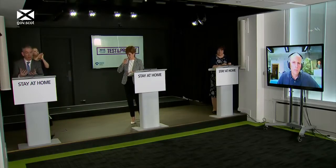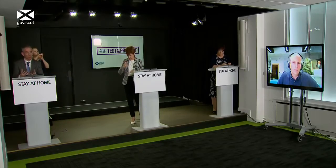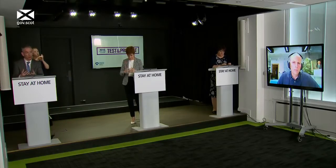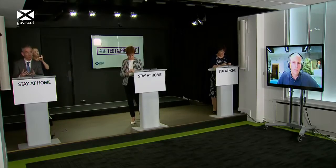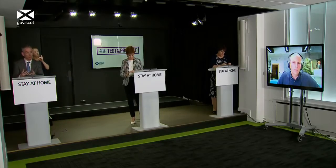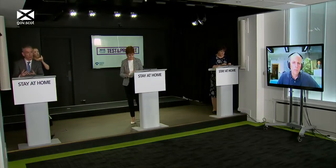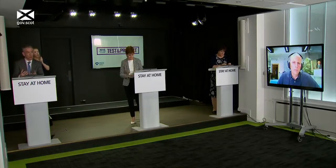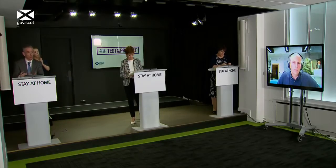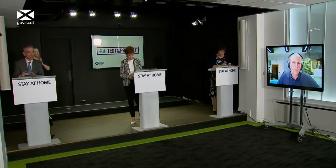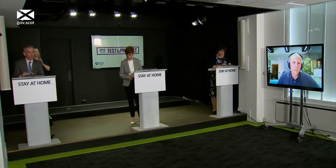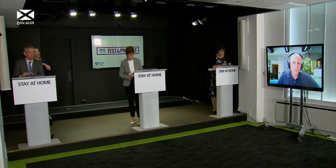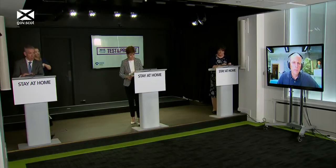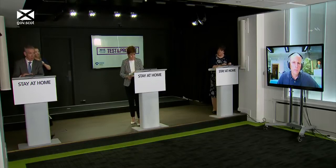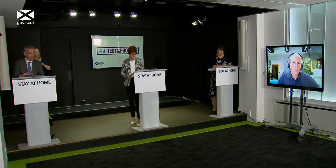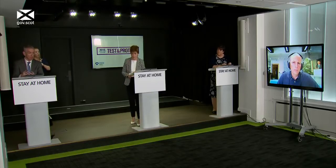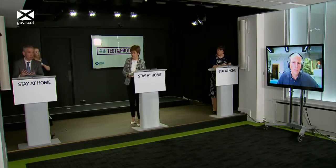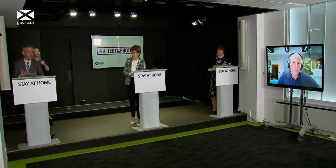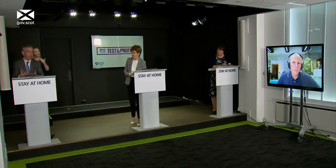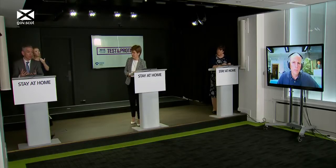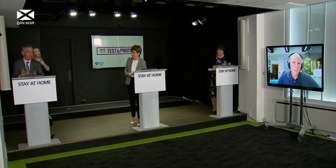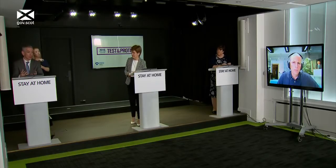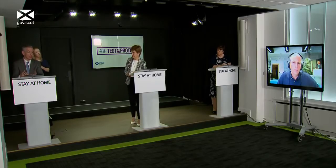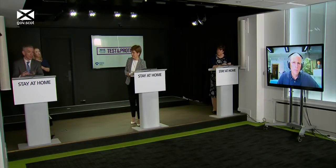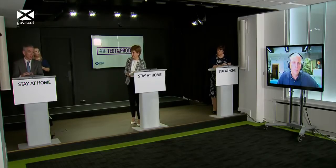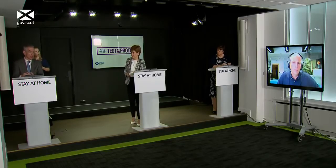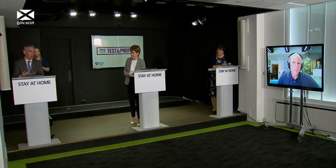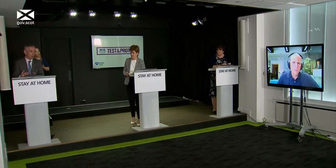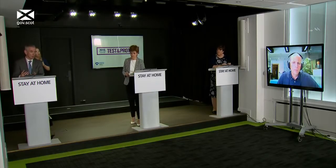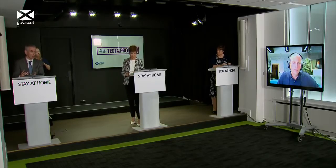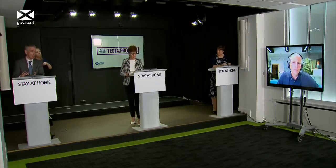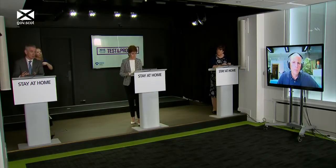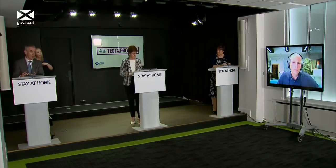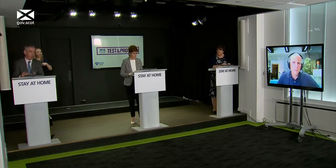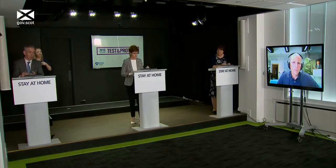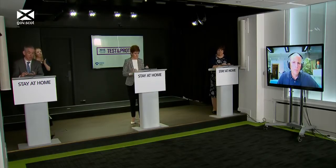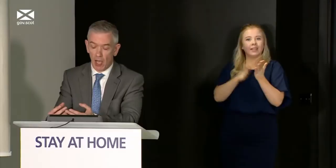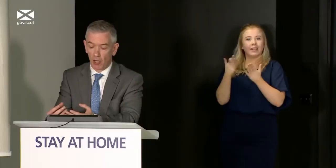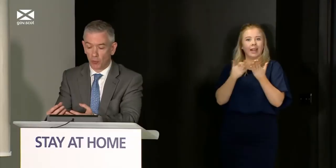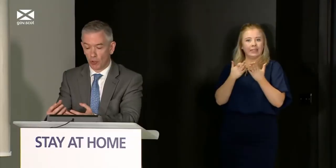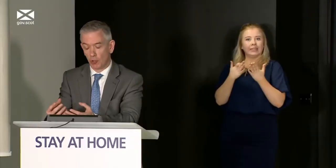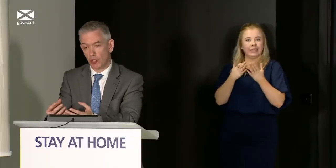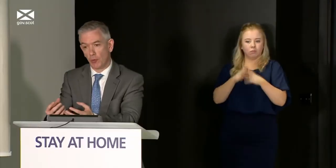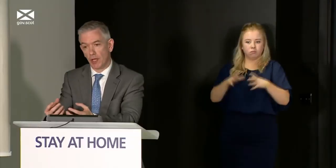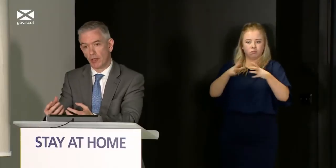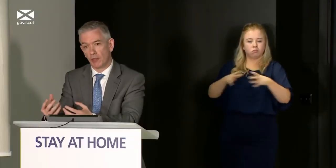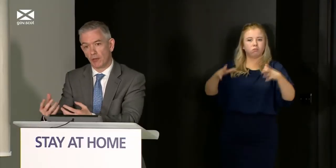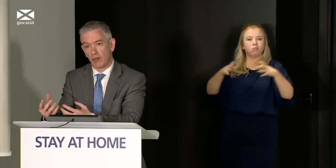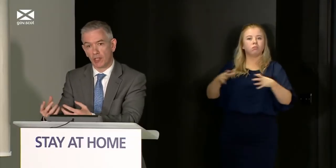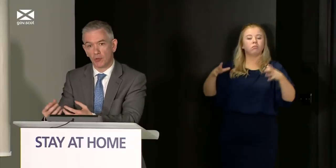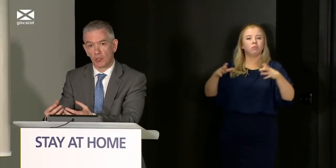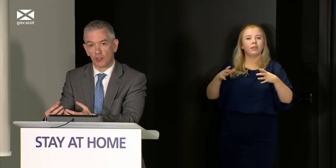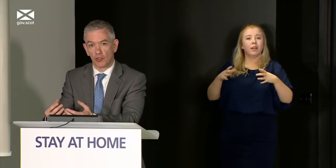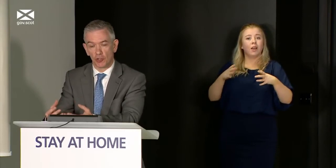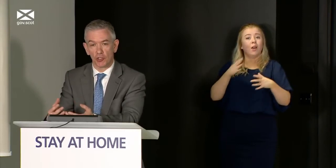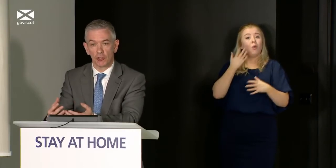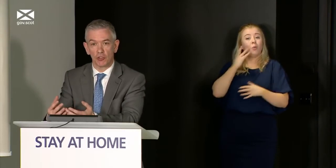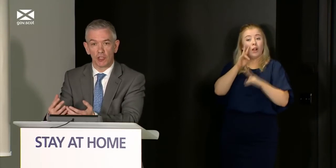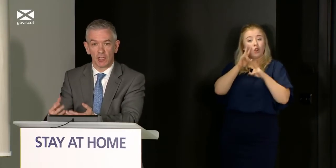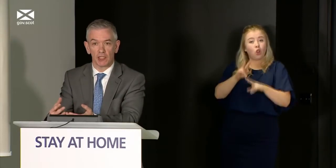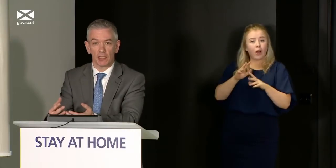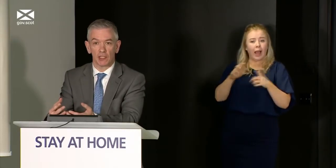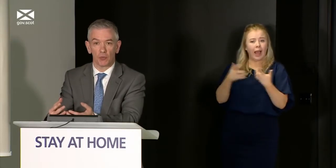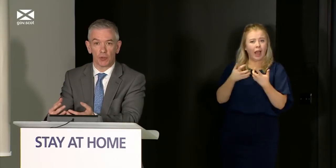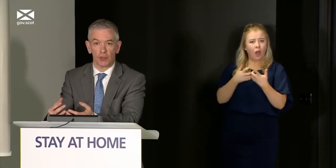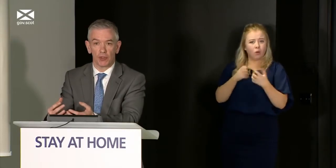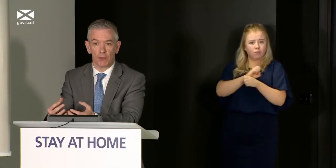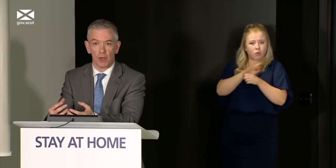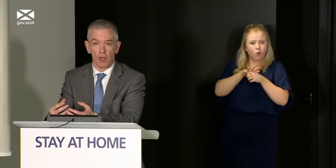because there was much more of the population that was susceptible to the virus at that point in time as well. And when you look at the way that the virus was introduced to